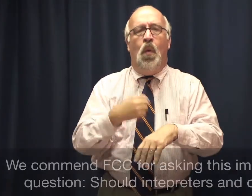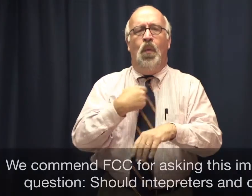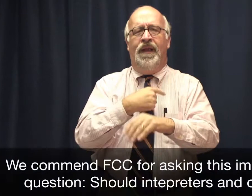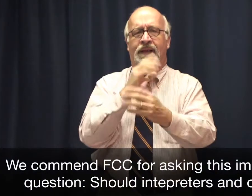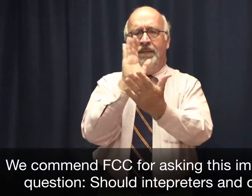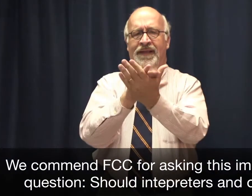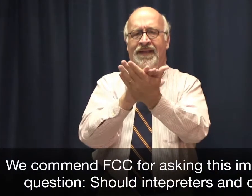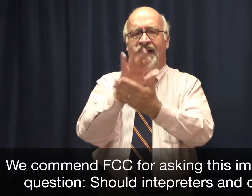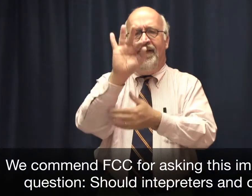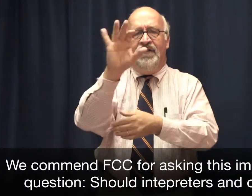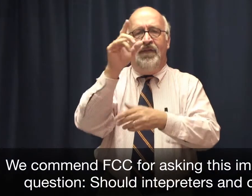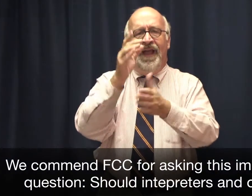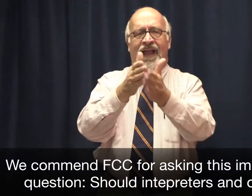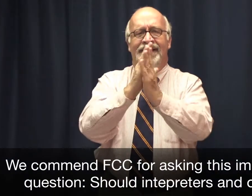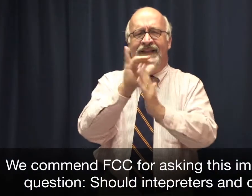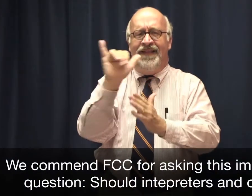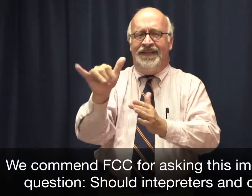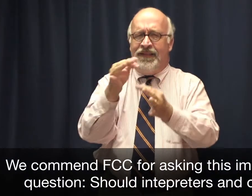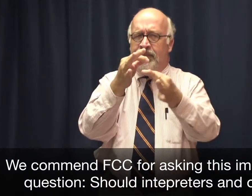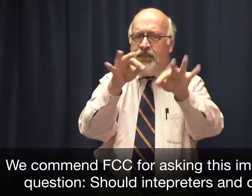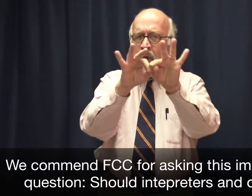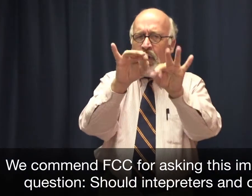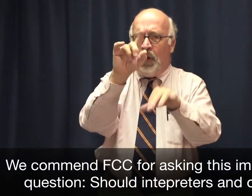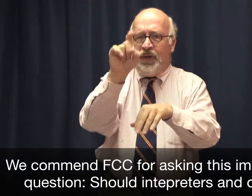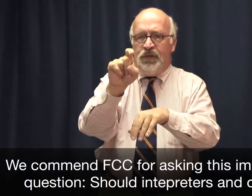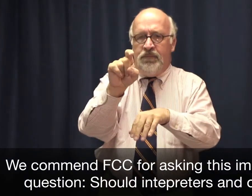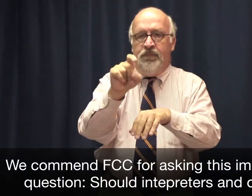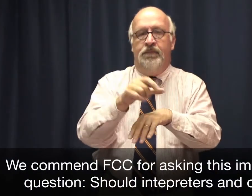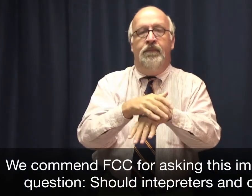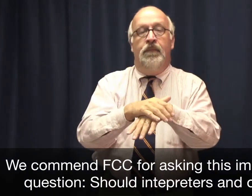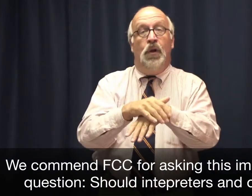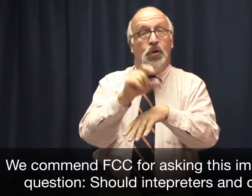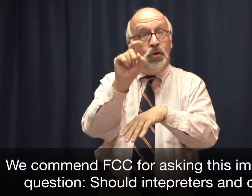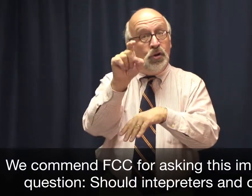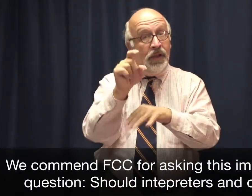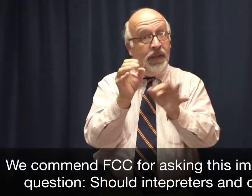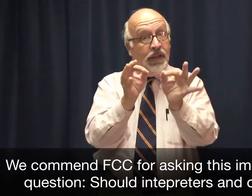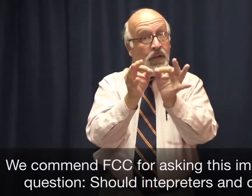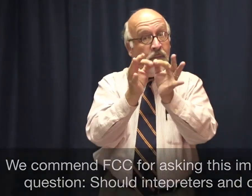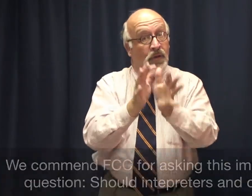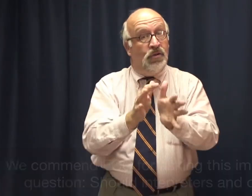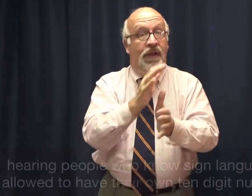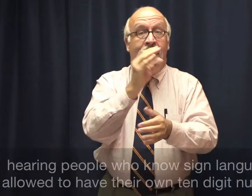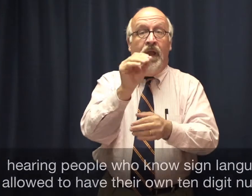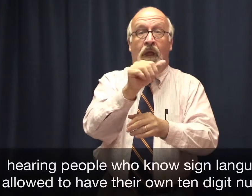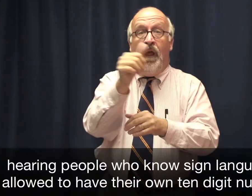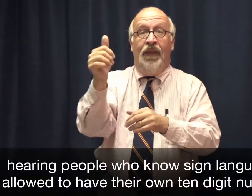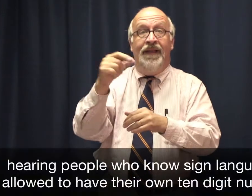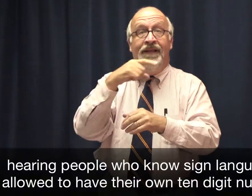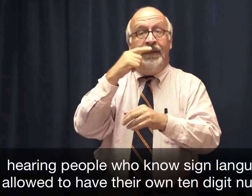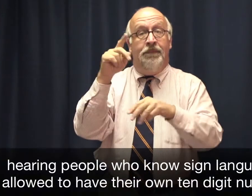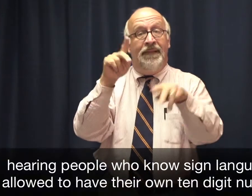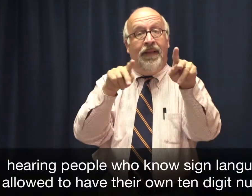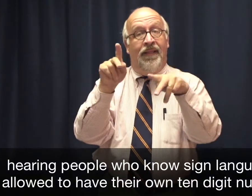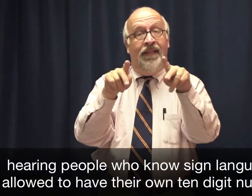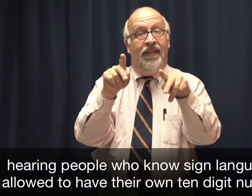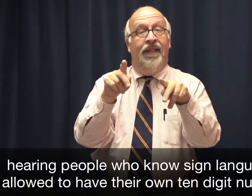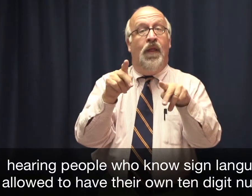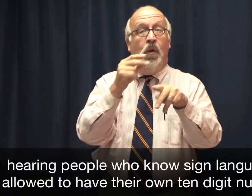We commend FCC for asking this important question. Should interpreters and other hearing people who know sign